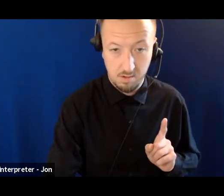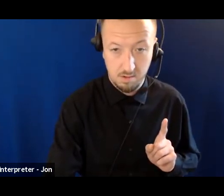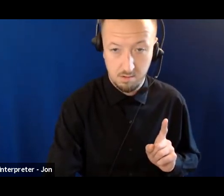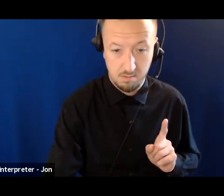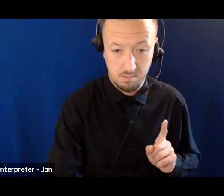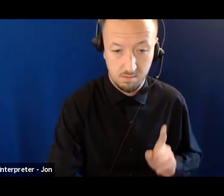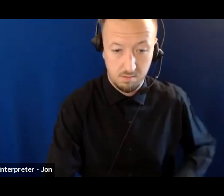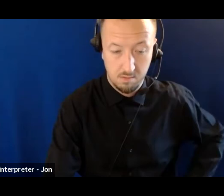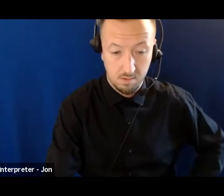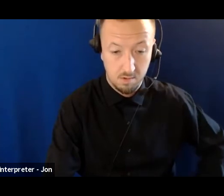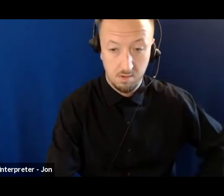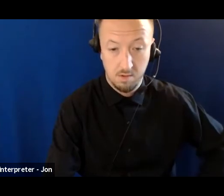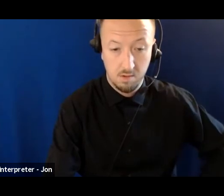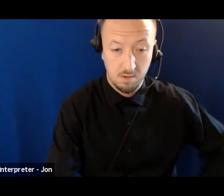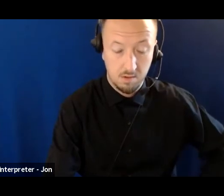No.